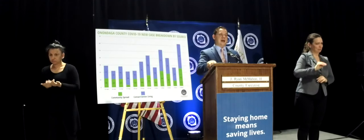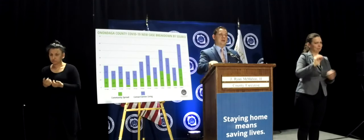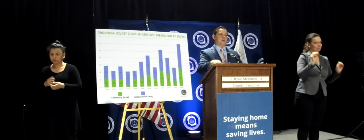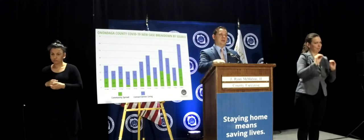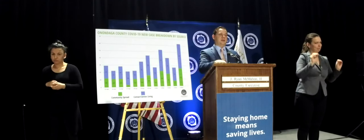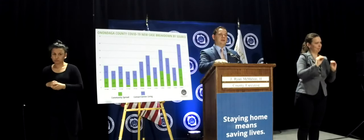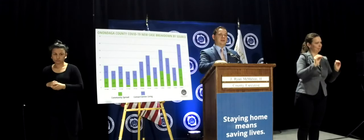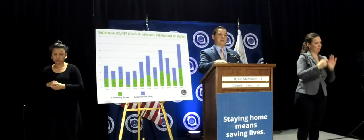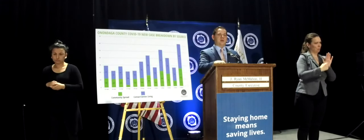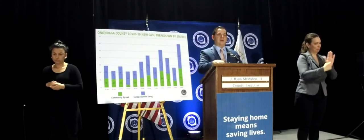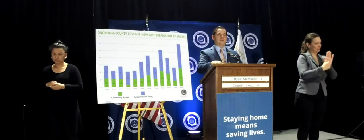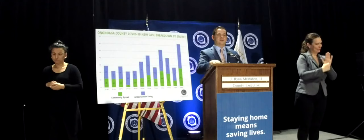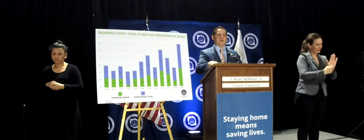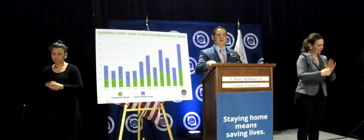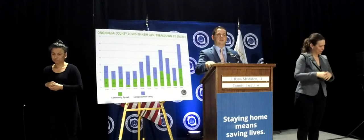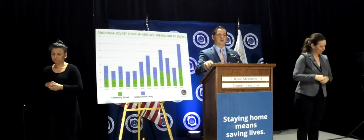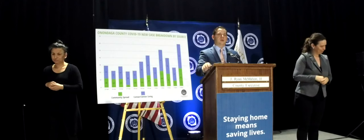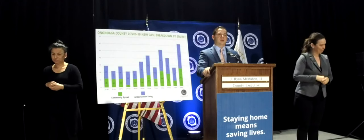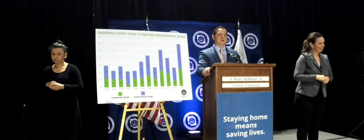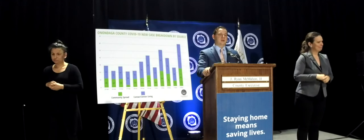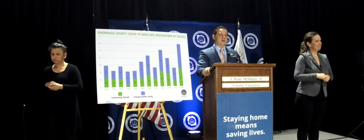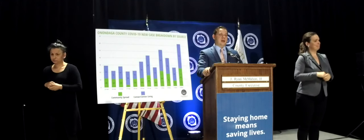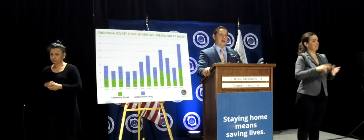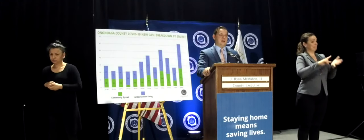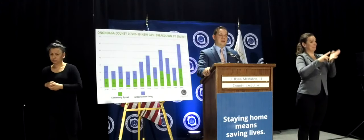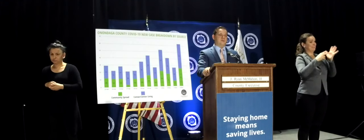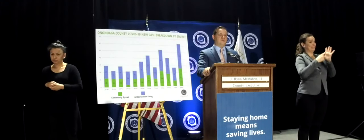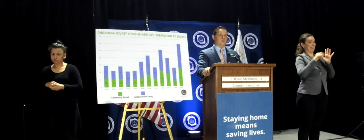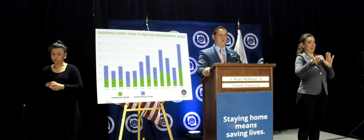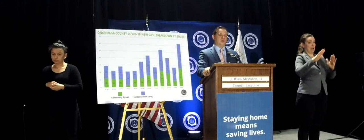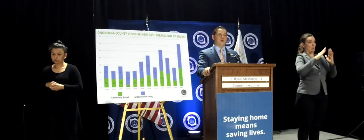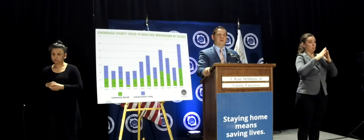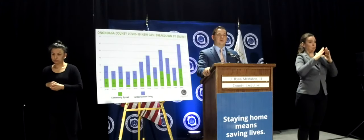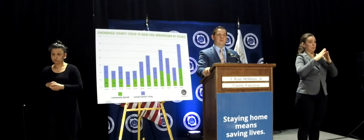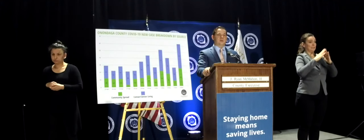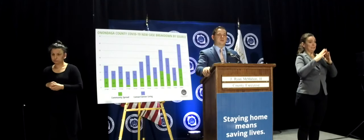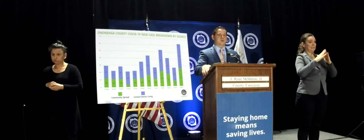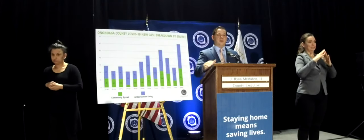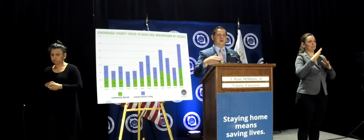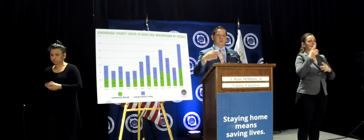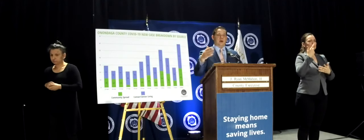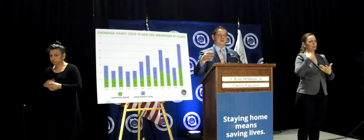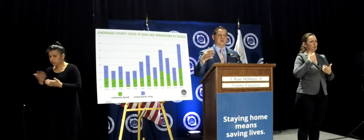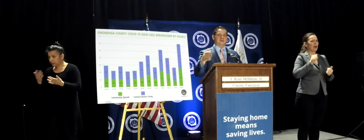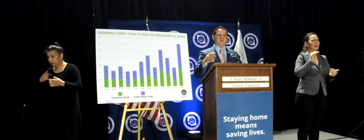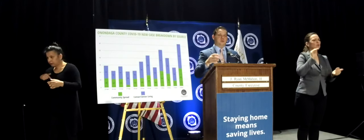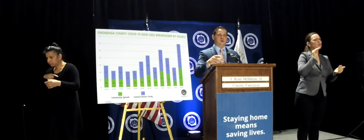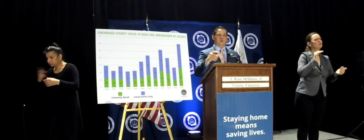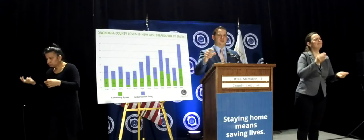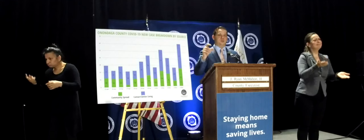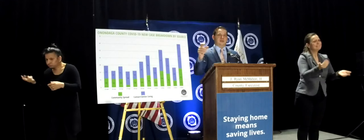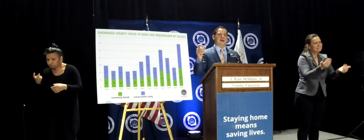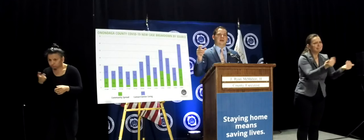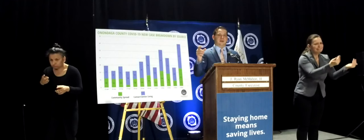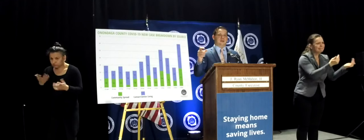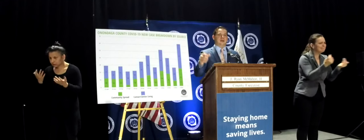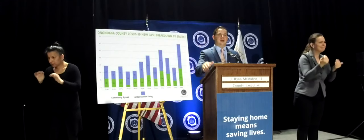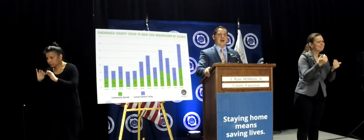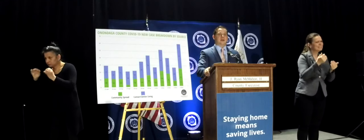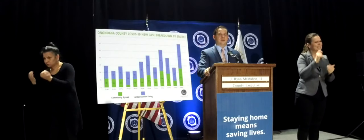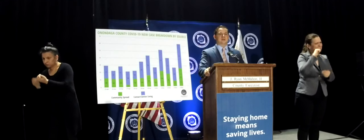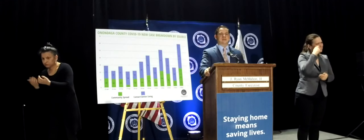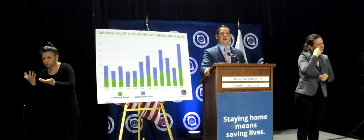good data related to the demographics of that community. And if we're doing this amount of proactive testing, there's no reason we can't